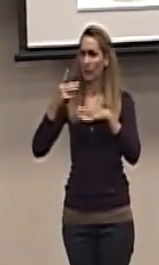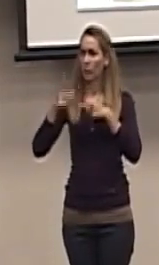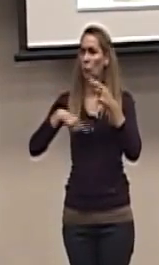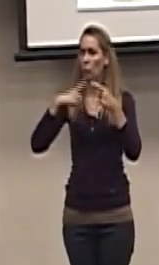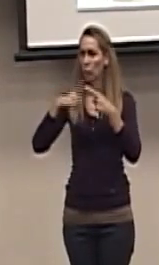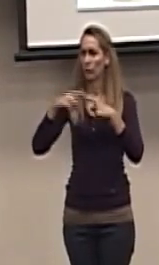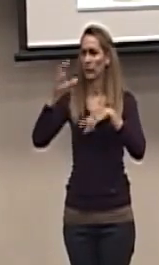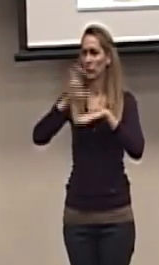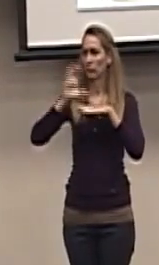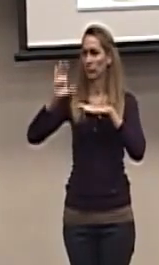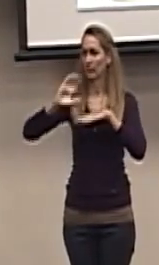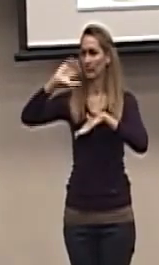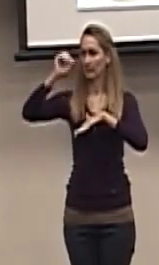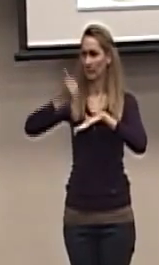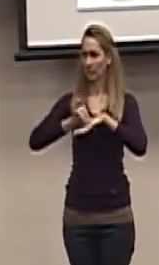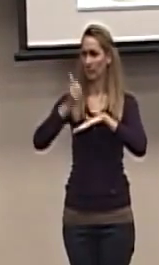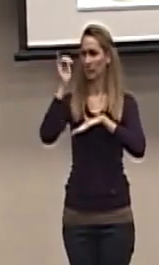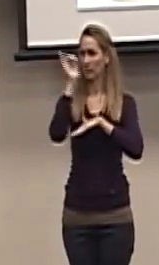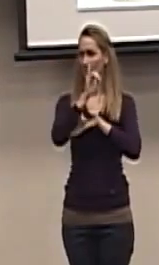1961.